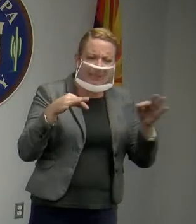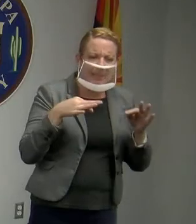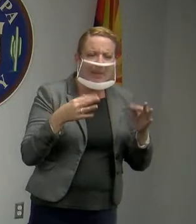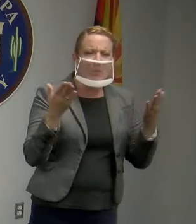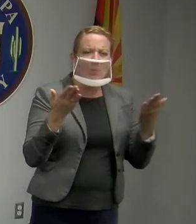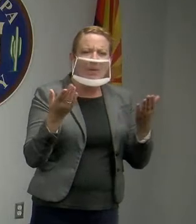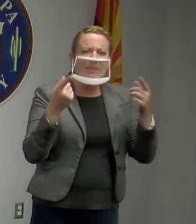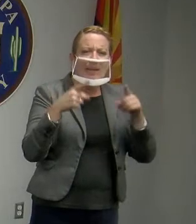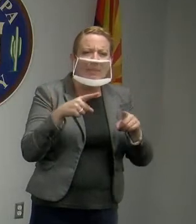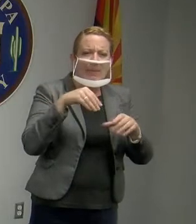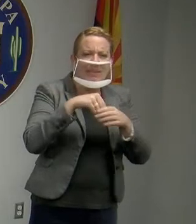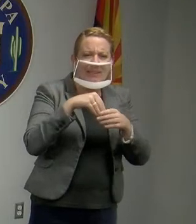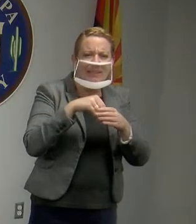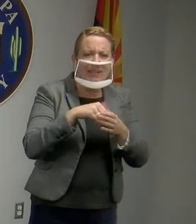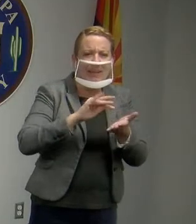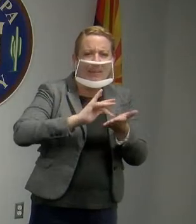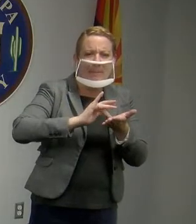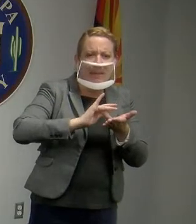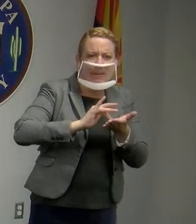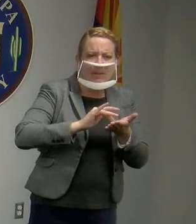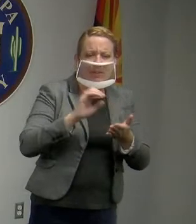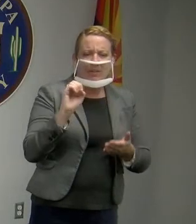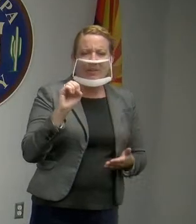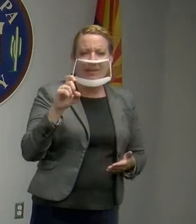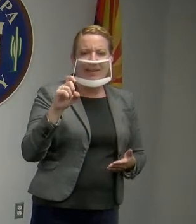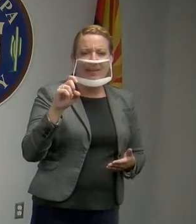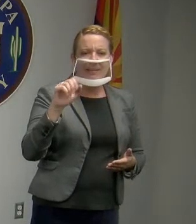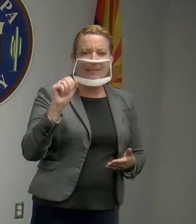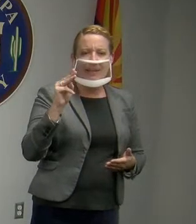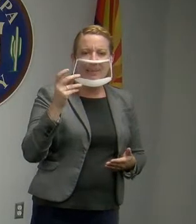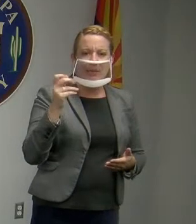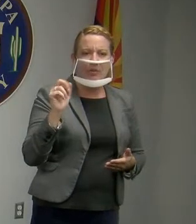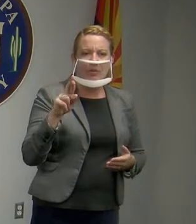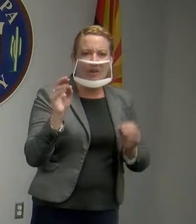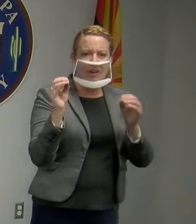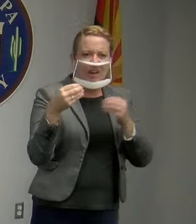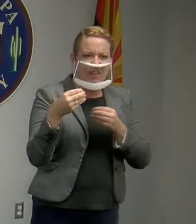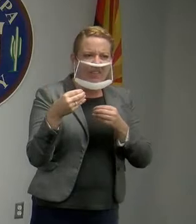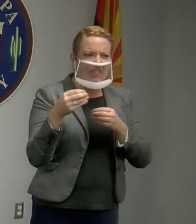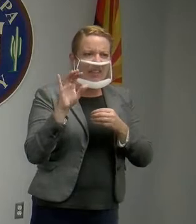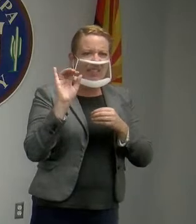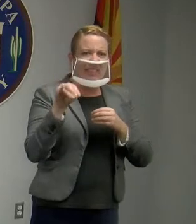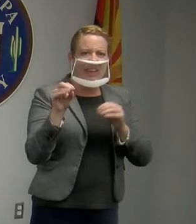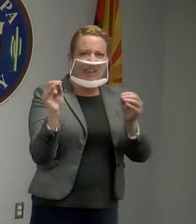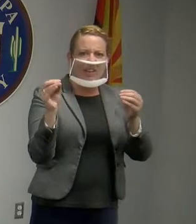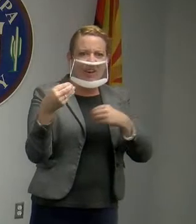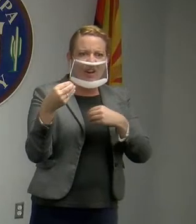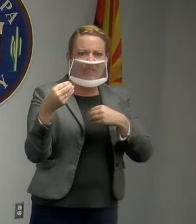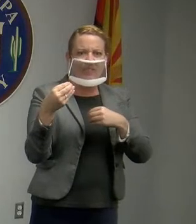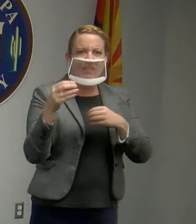office? As of Friday, it was at 96% capacity. We're now hearing that